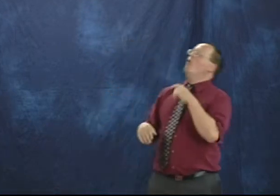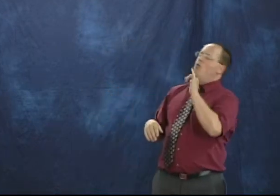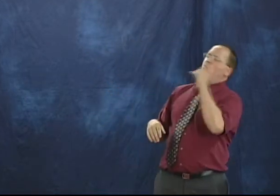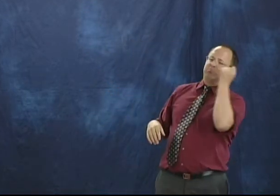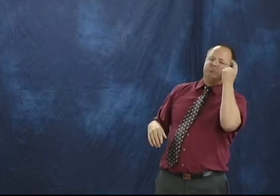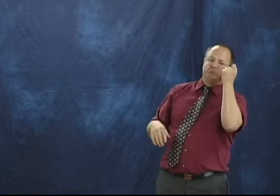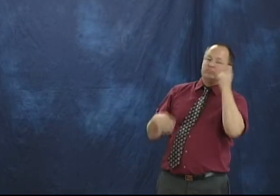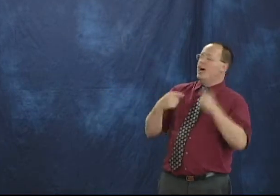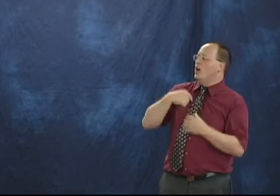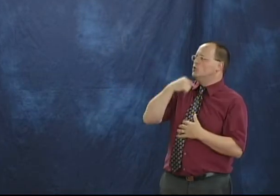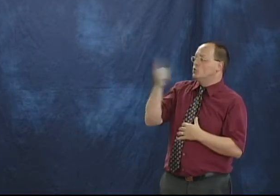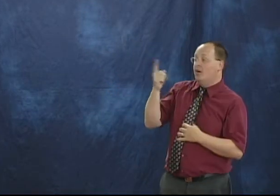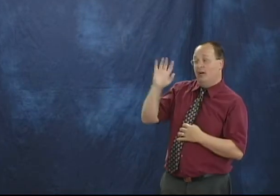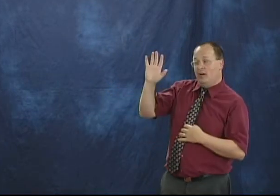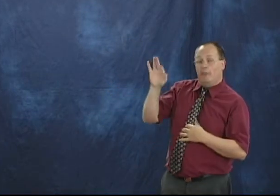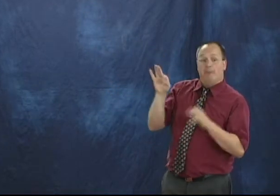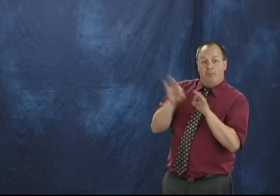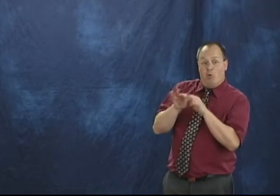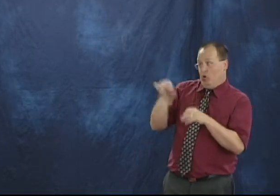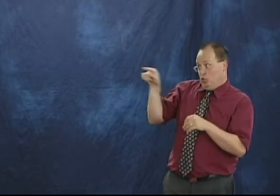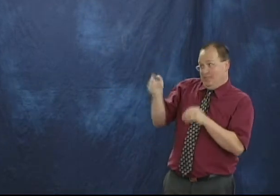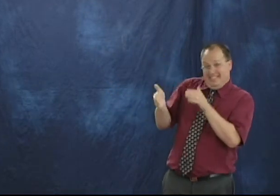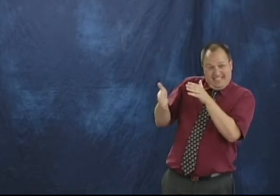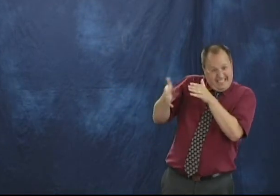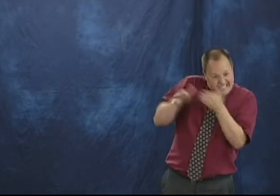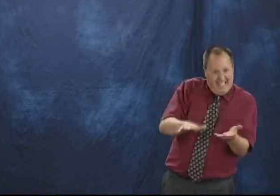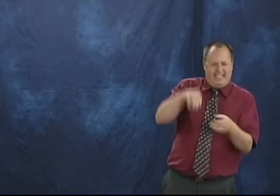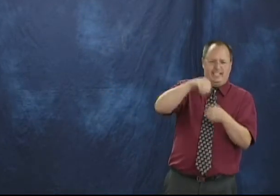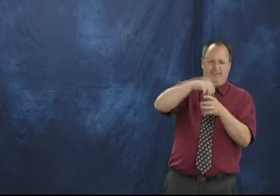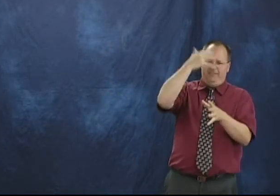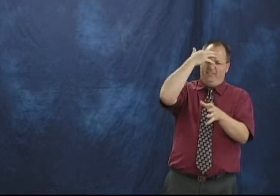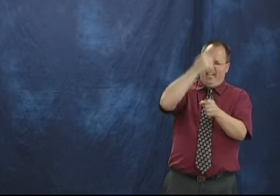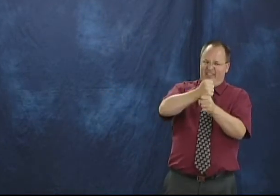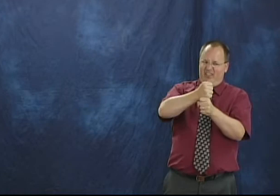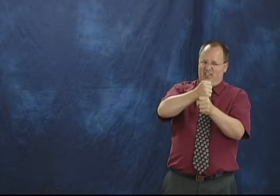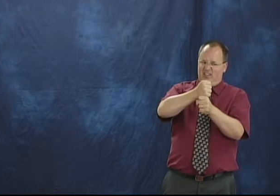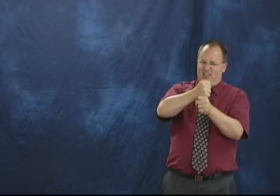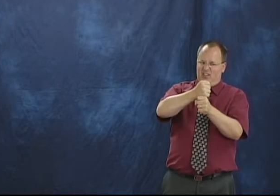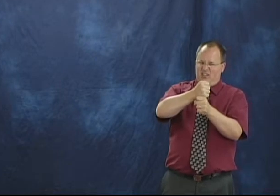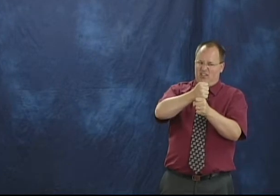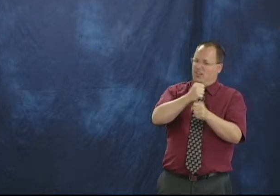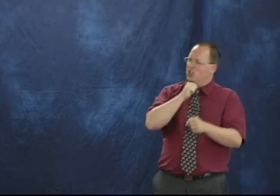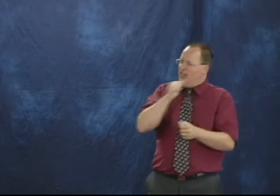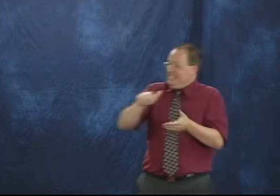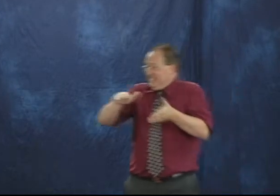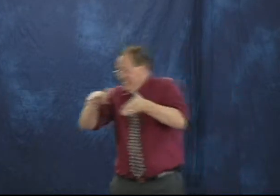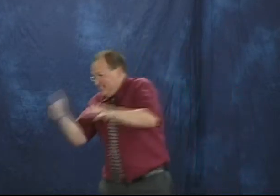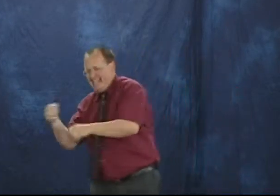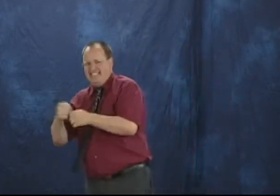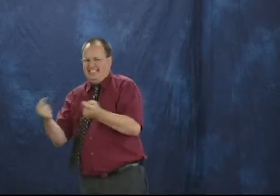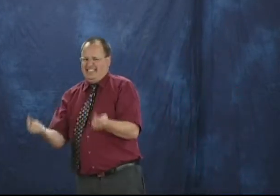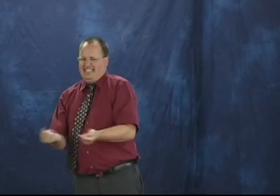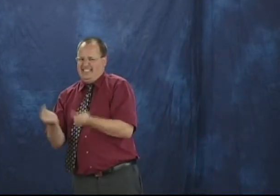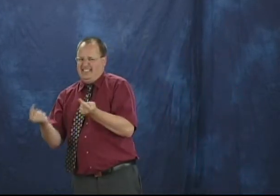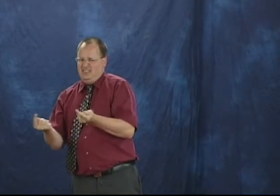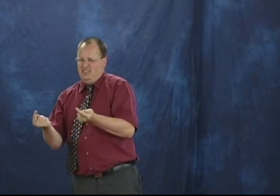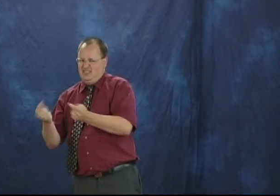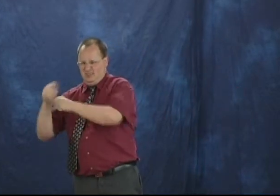I remember my boss saying that he hoped when he got older that he died instantly of a heart attack rather than a lingering death. But I told him that what